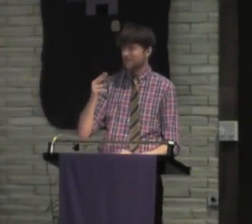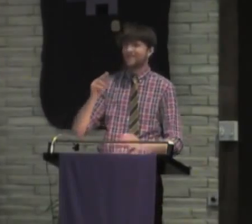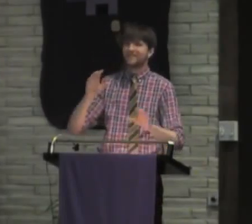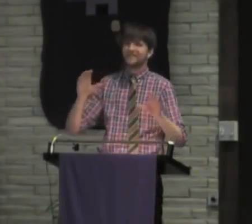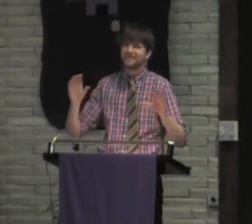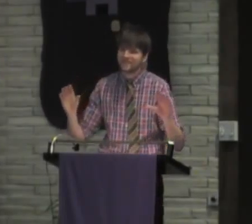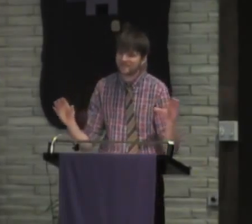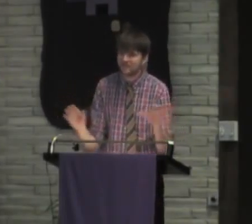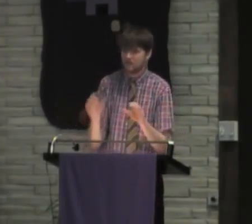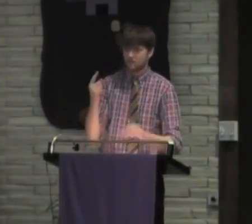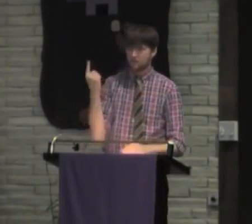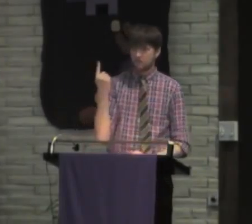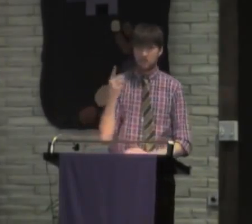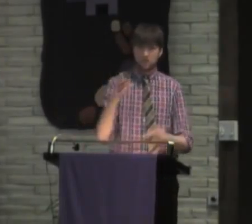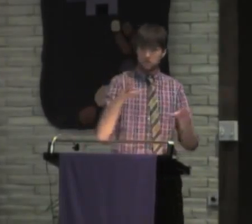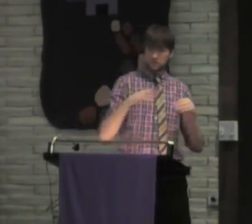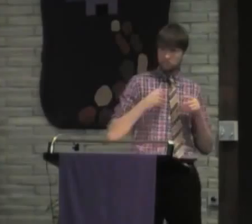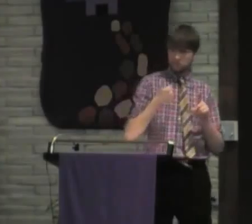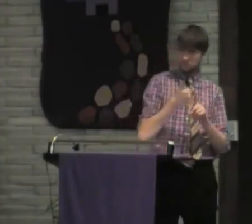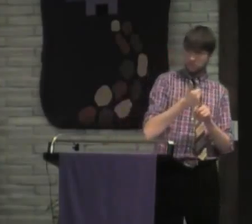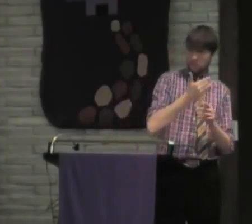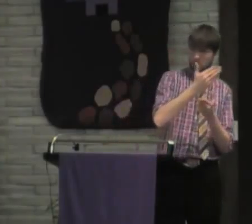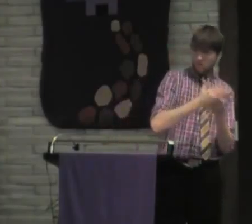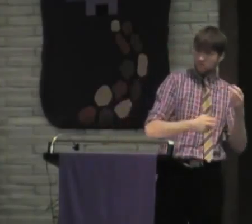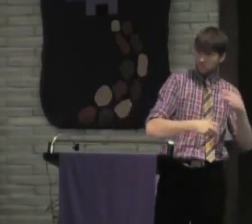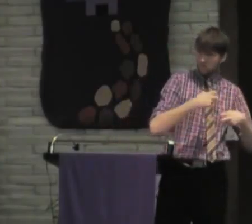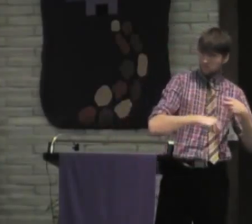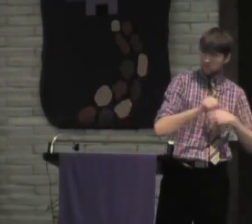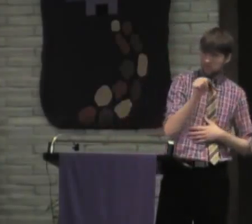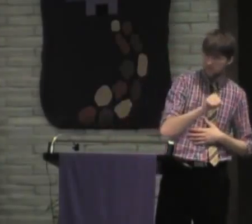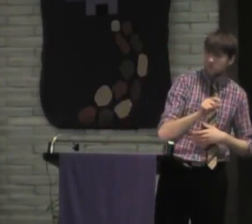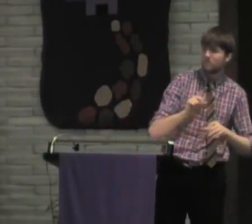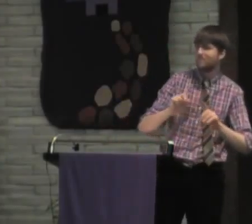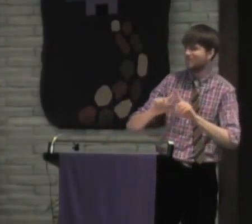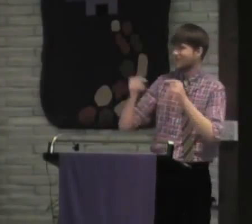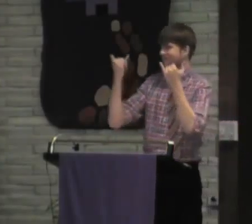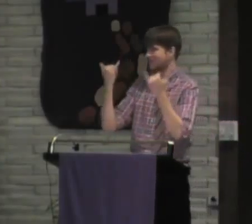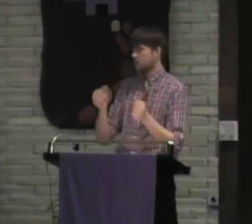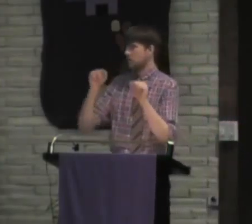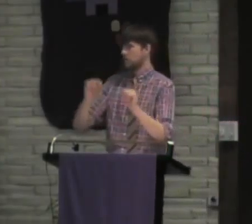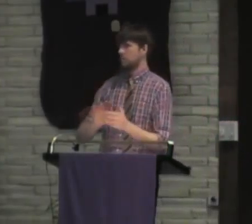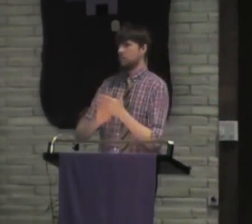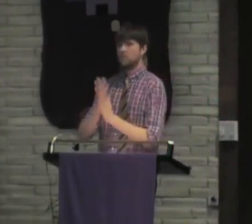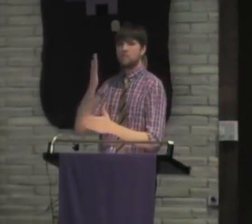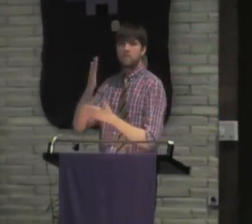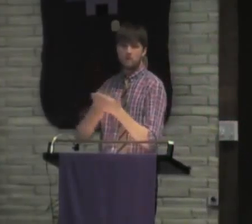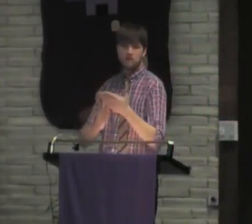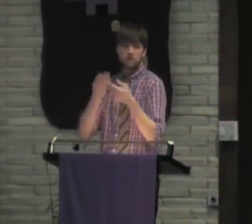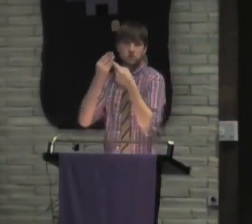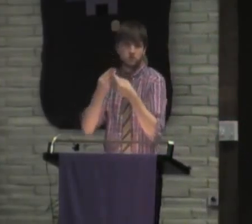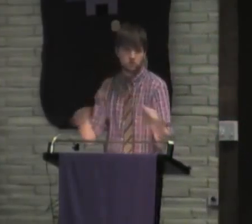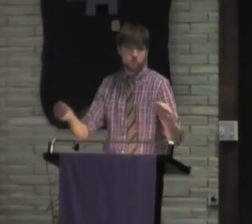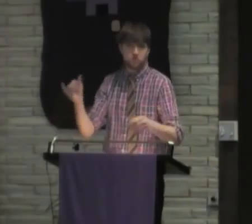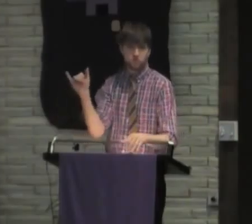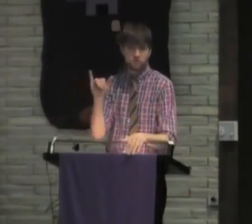We see here that Nehemiah has done something. He's accepted ownership of the problem, and now he's